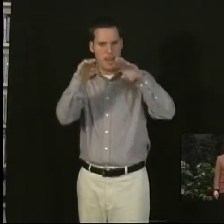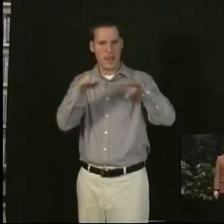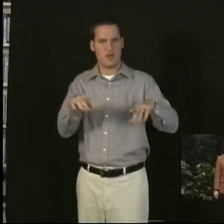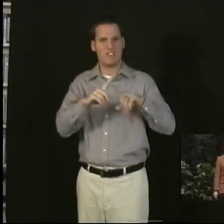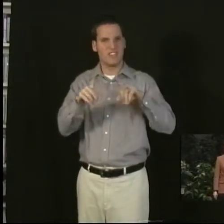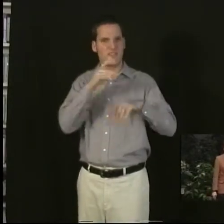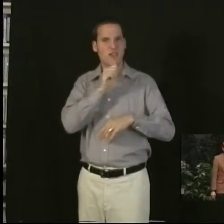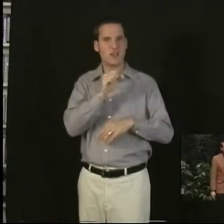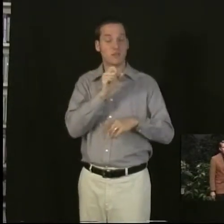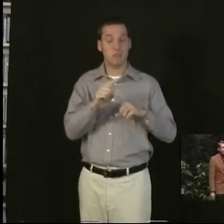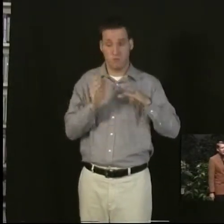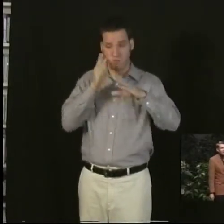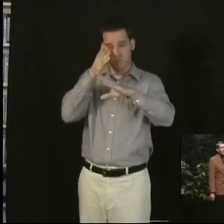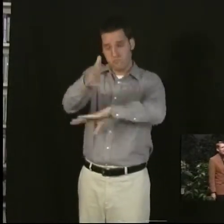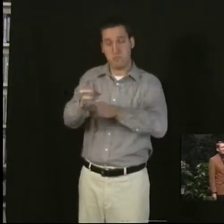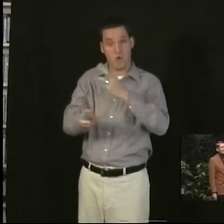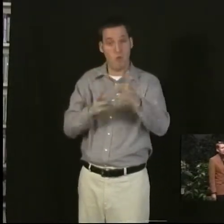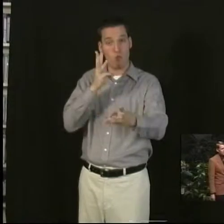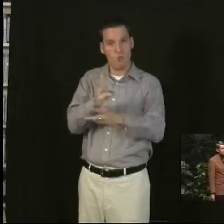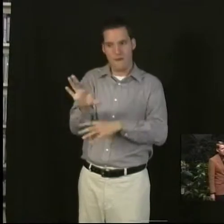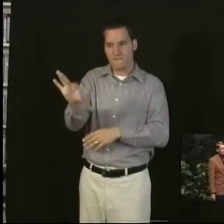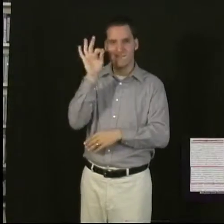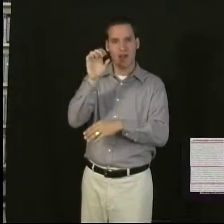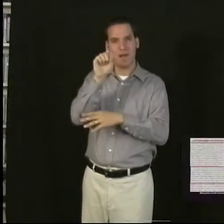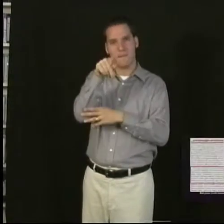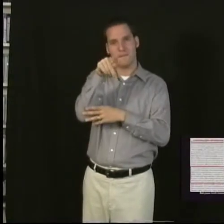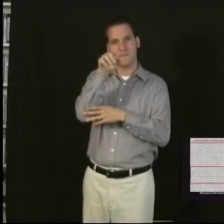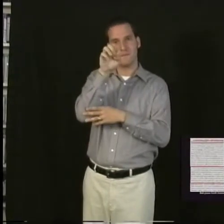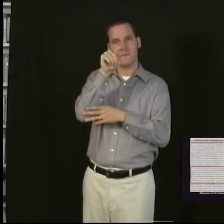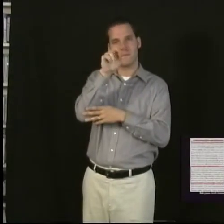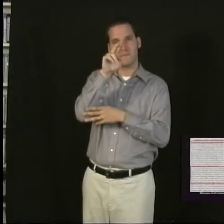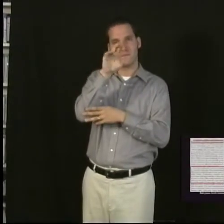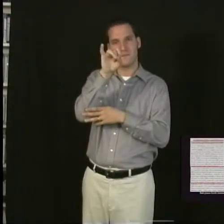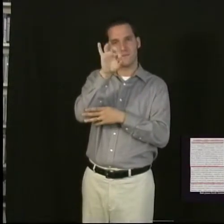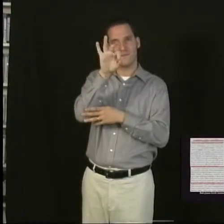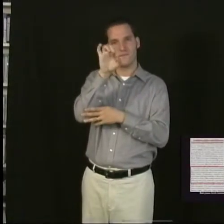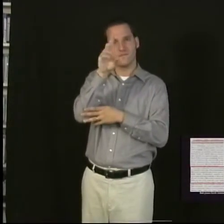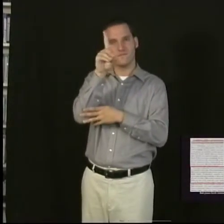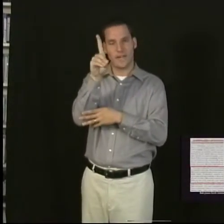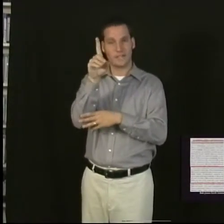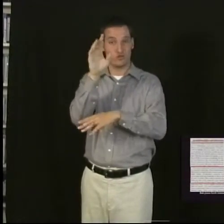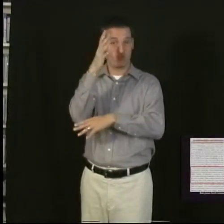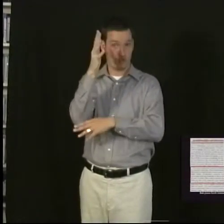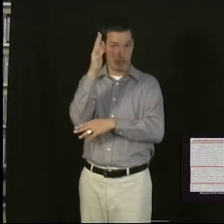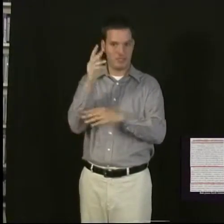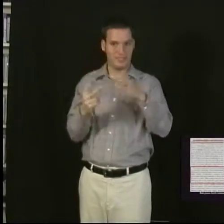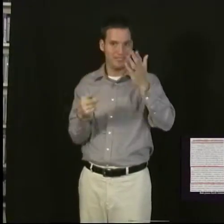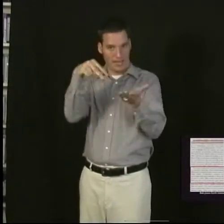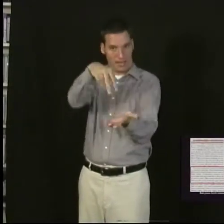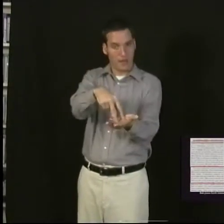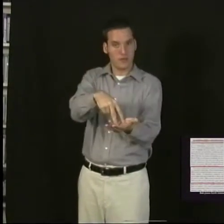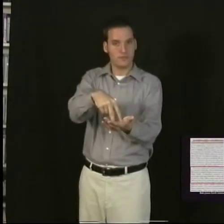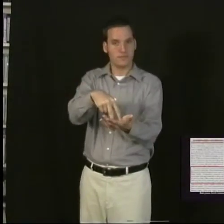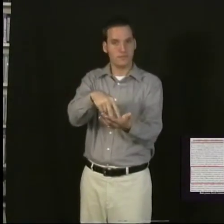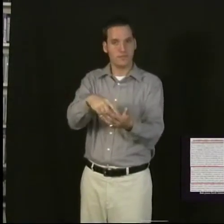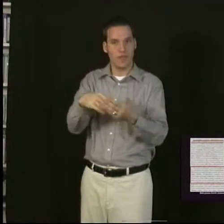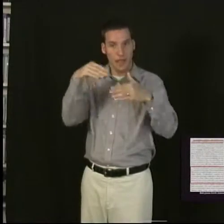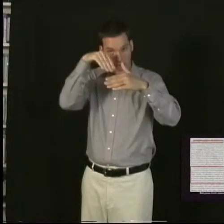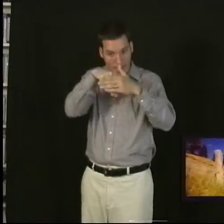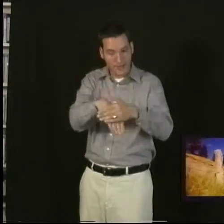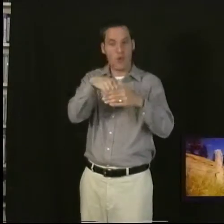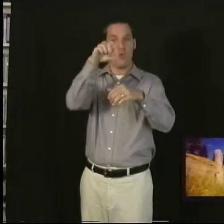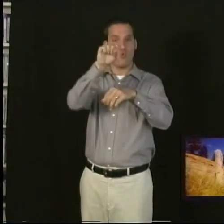petrified trees are found, like this one, standing up, connecting different rock layers. Now, if you have a petrified tree standing